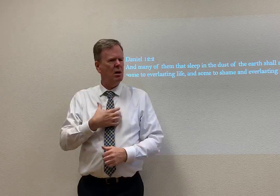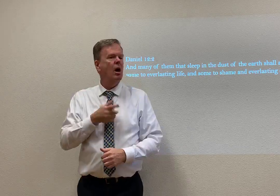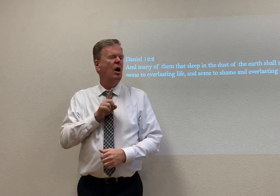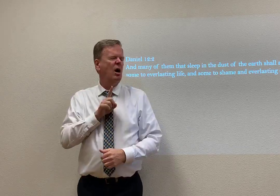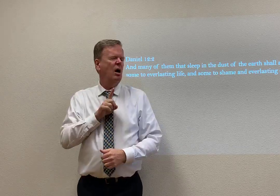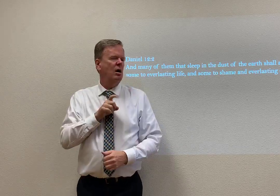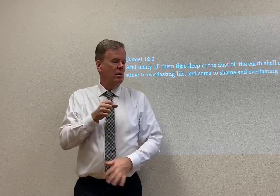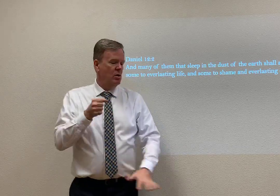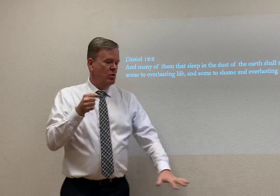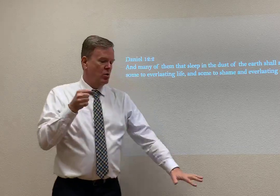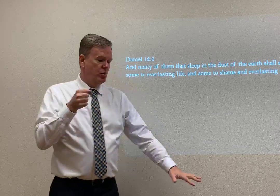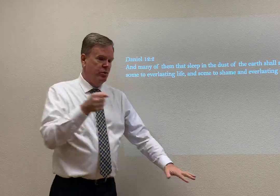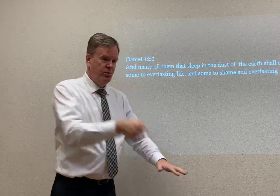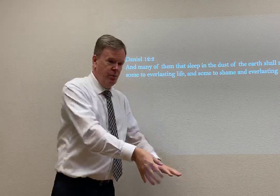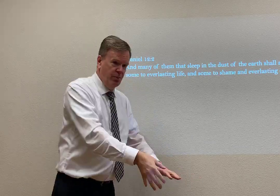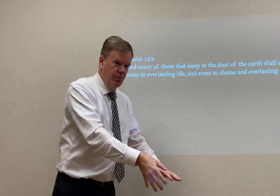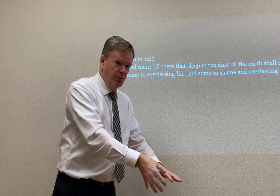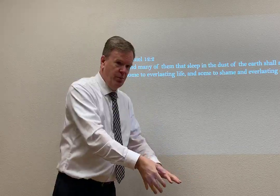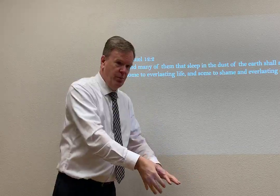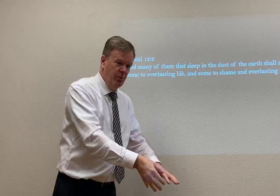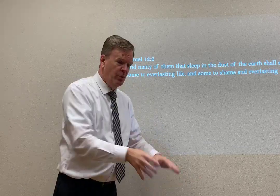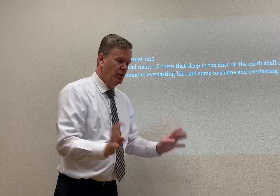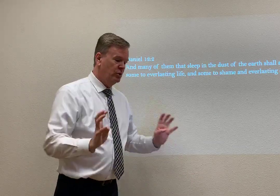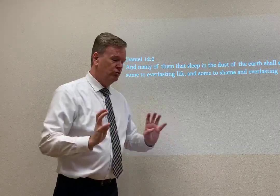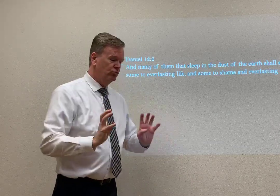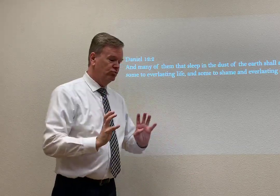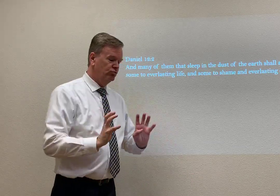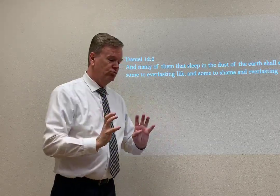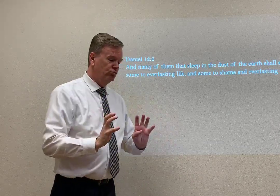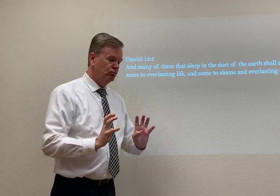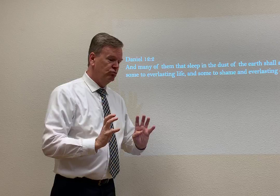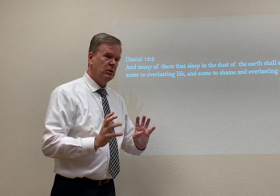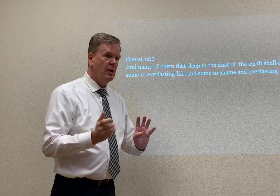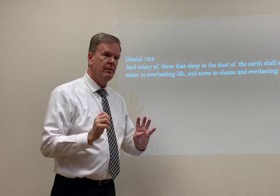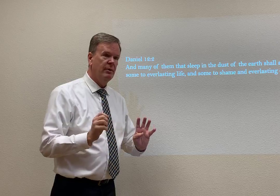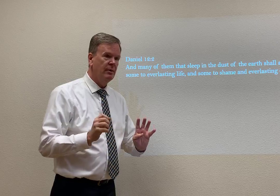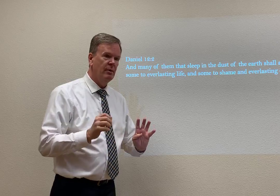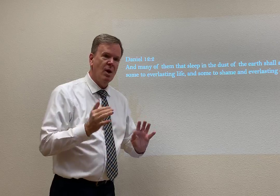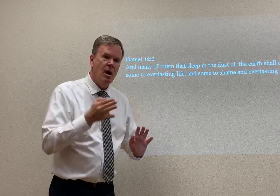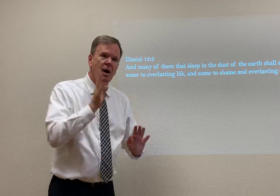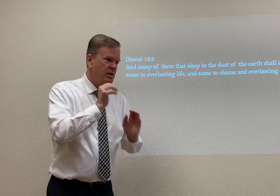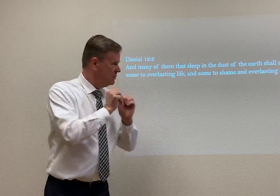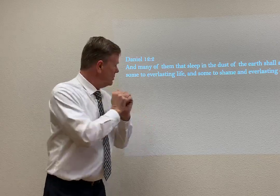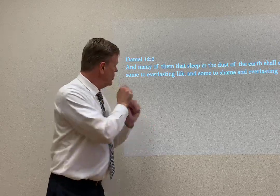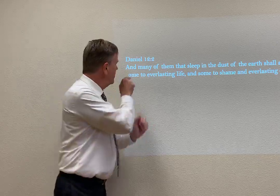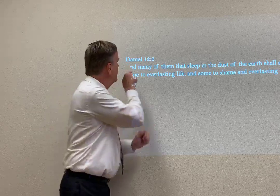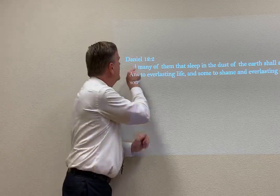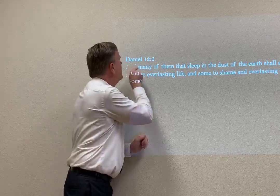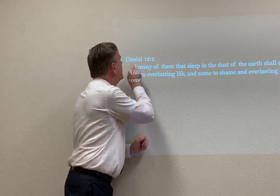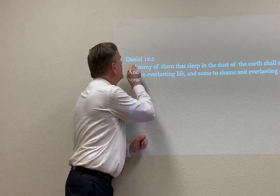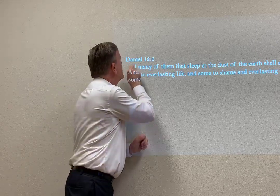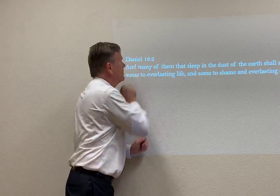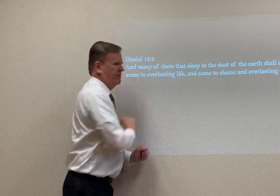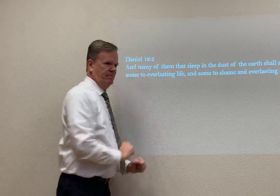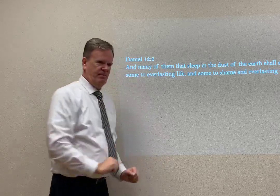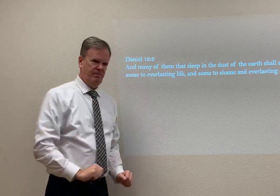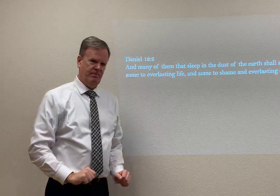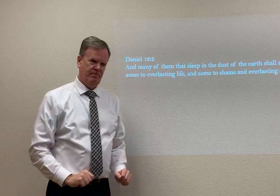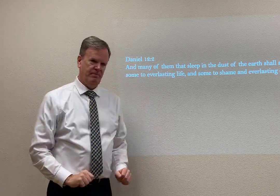starved. And how we know this is when Daniel's thrown in, the lions don't eat him, because God is with him. God